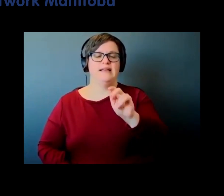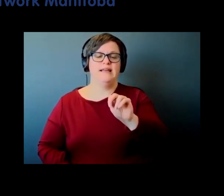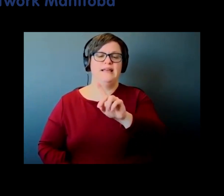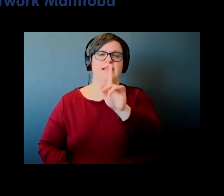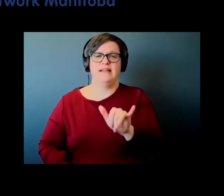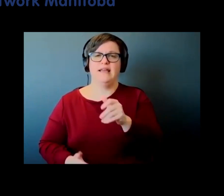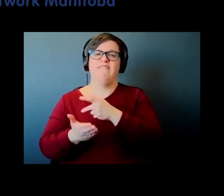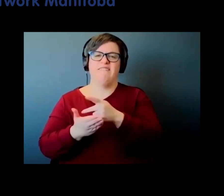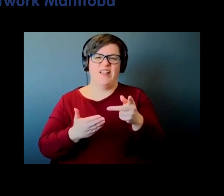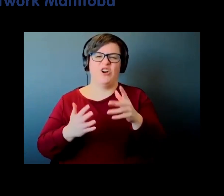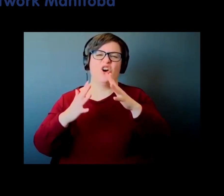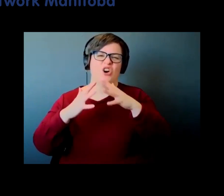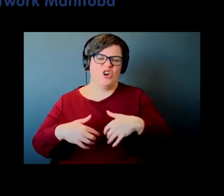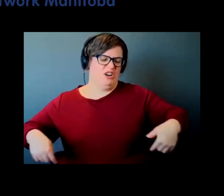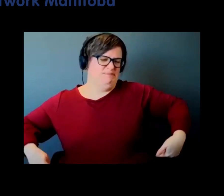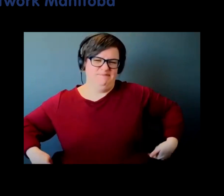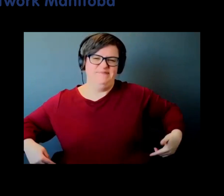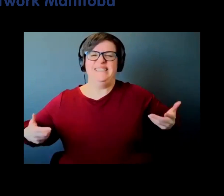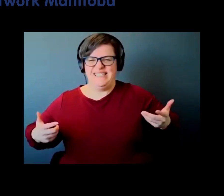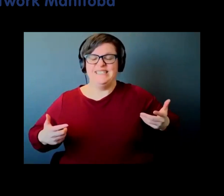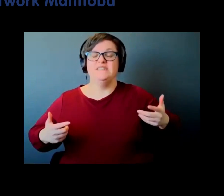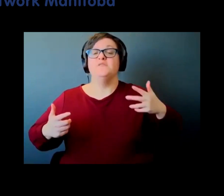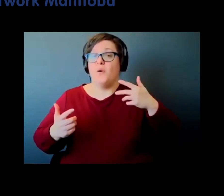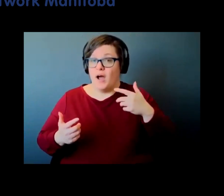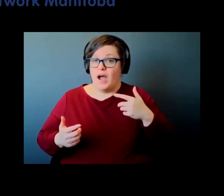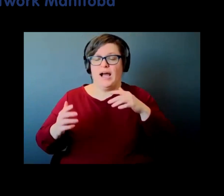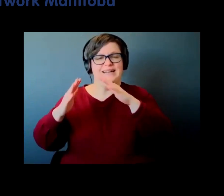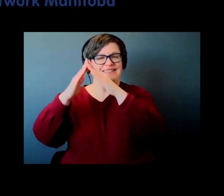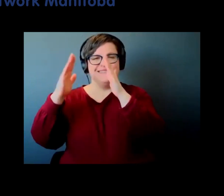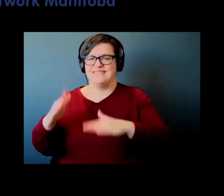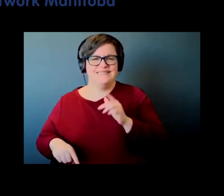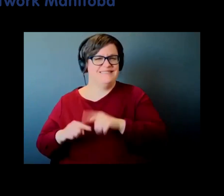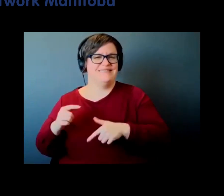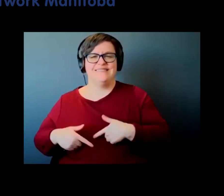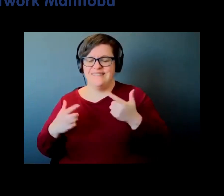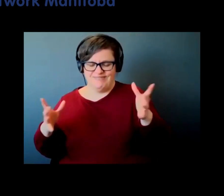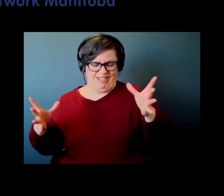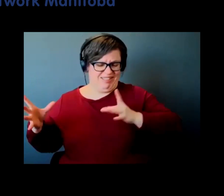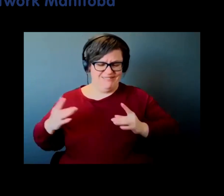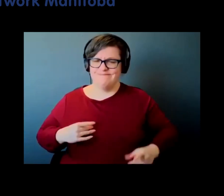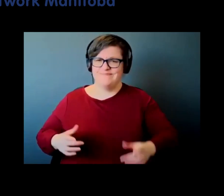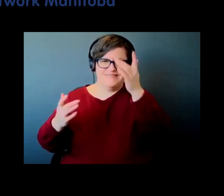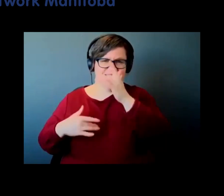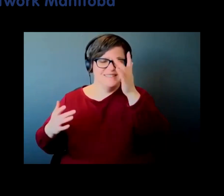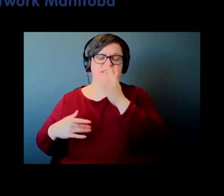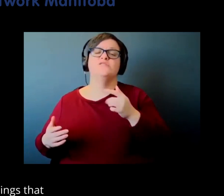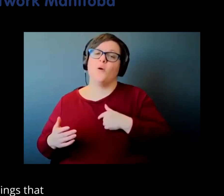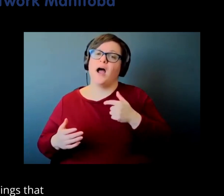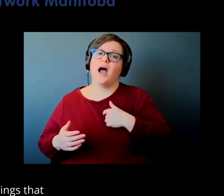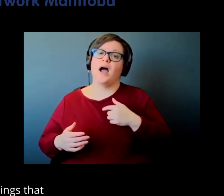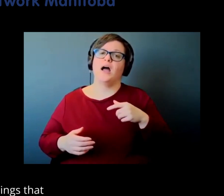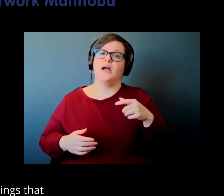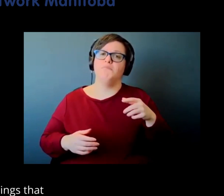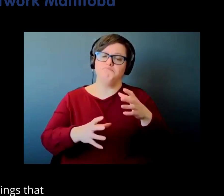me, I purchased a van, and it was like a normal road trek, which had, you know, the bathroom, the shower, all